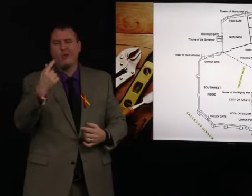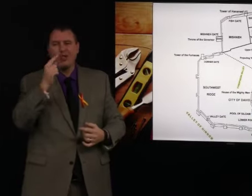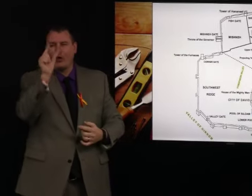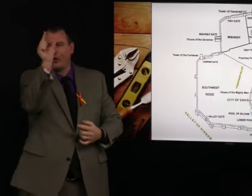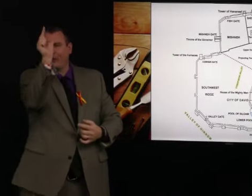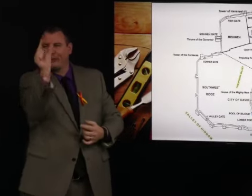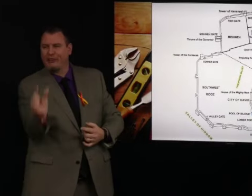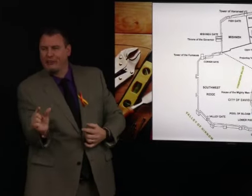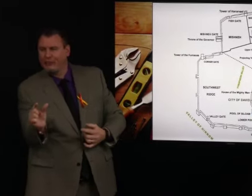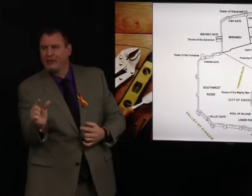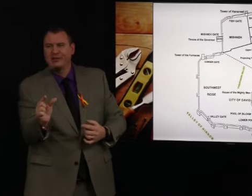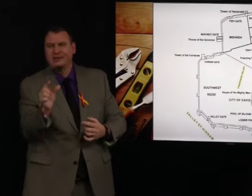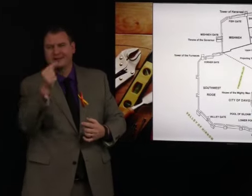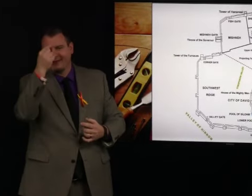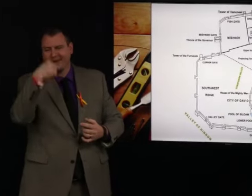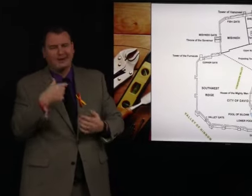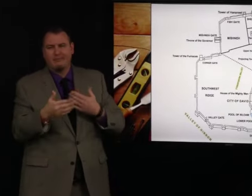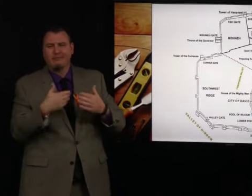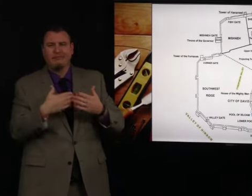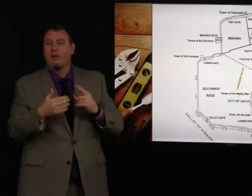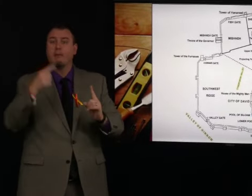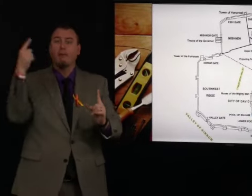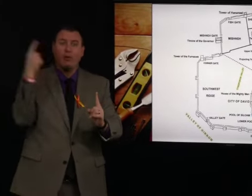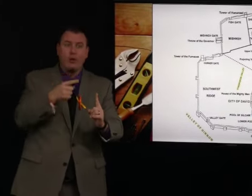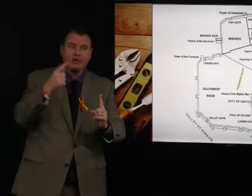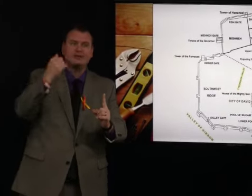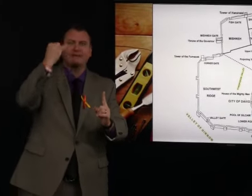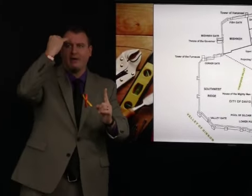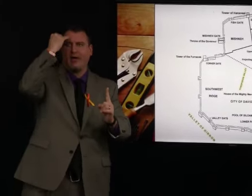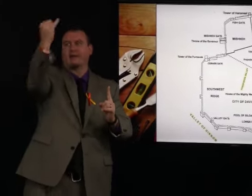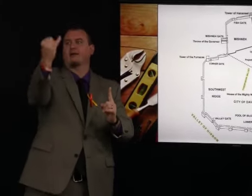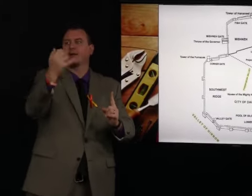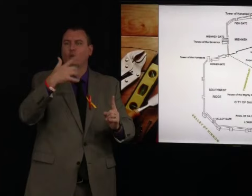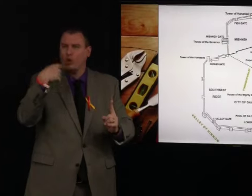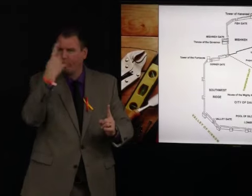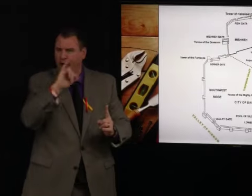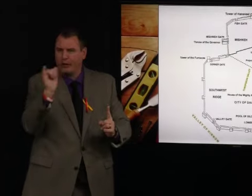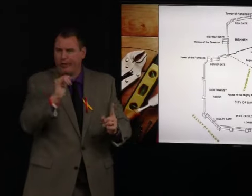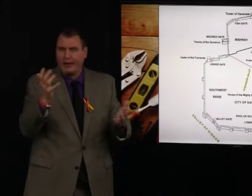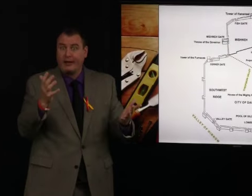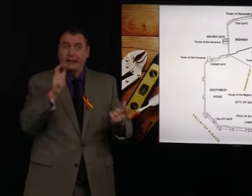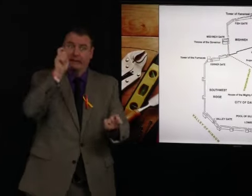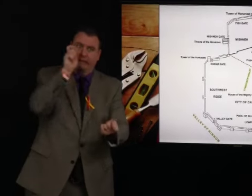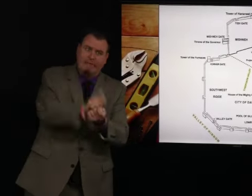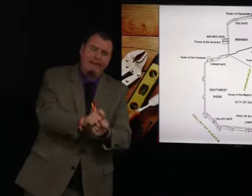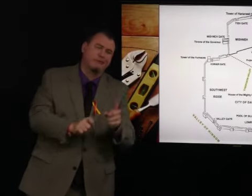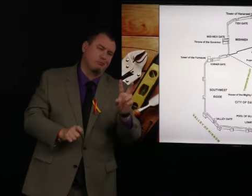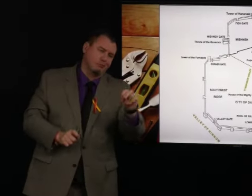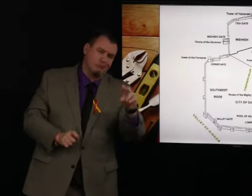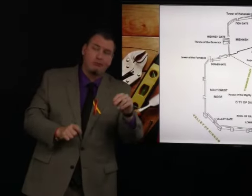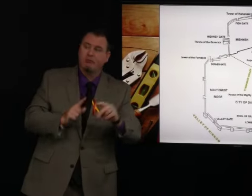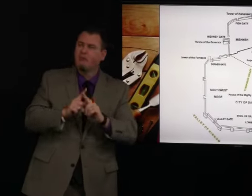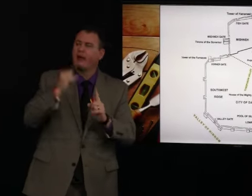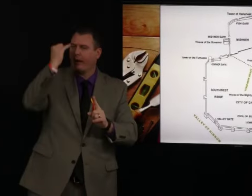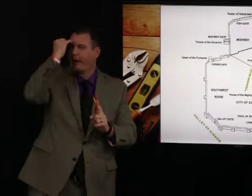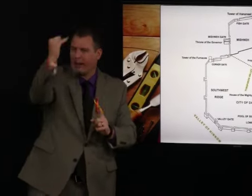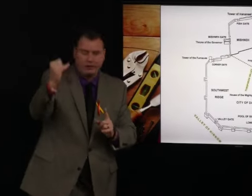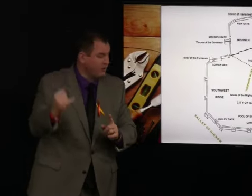This is one of Jerusalem. There's another one that's different. So, I mean, it's just a guess,